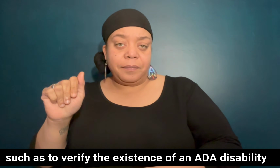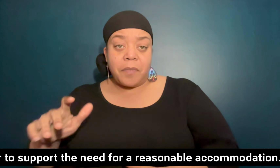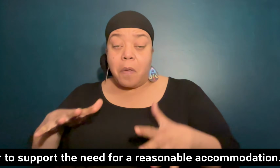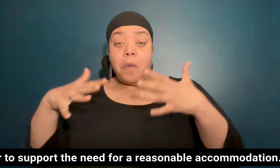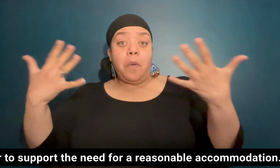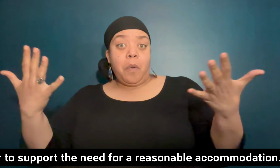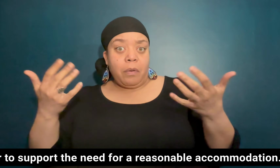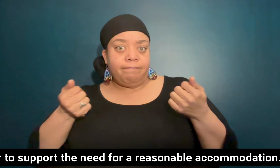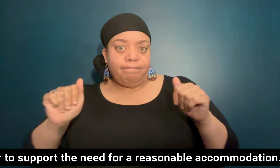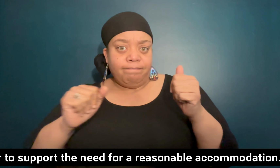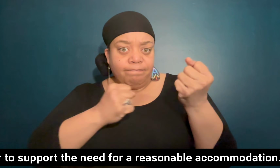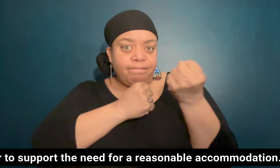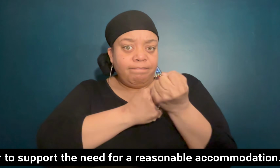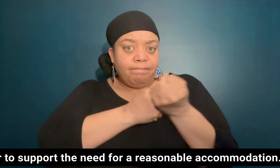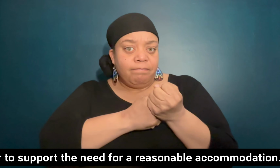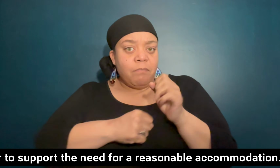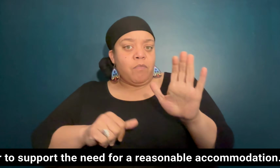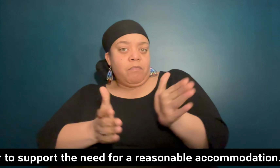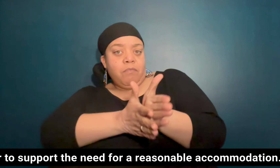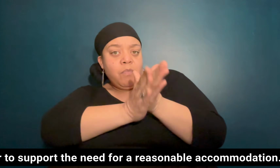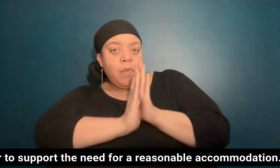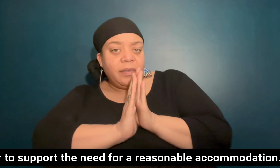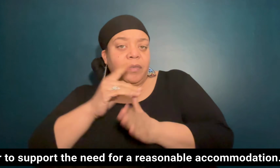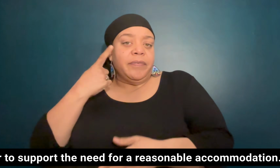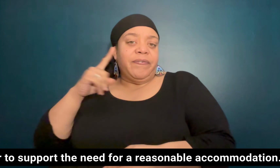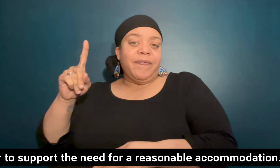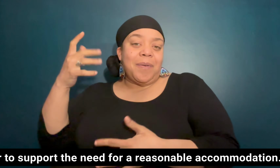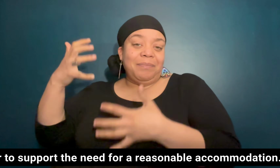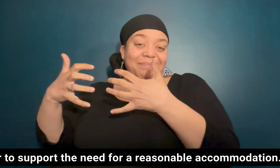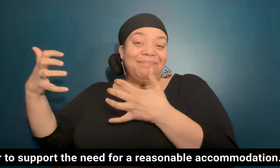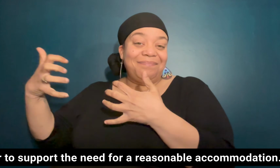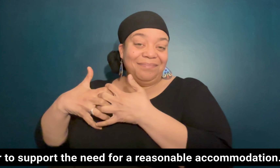or to support the need for a reasonable accommodation.